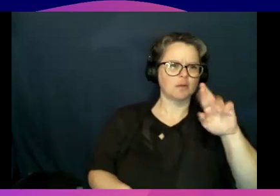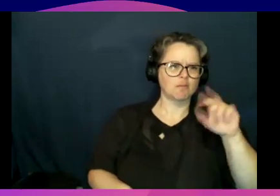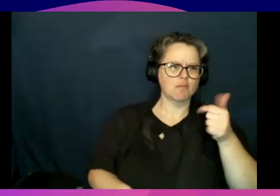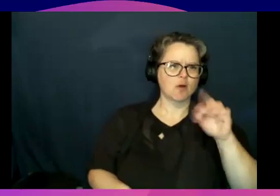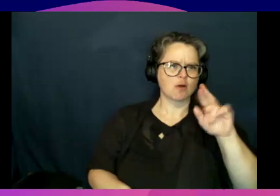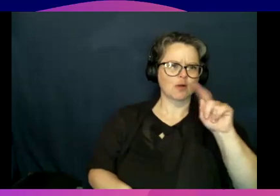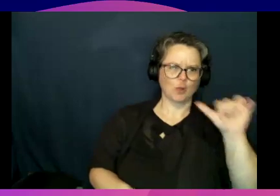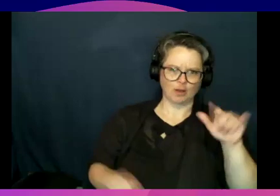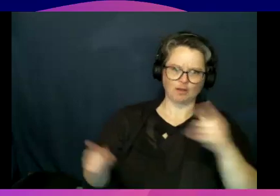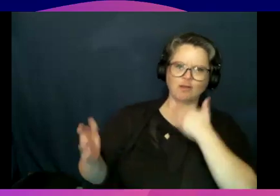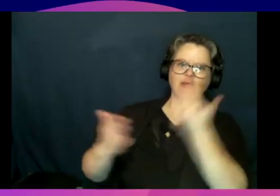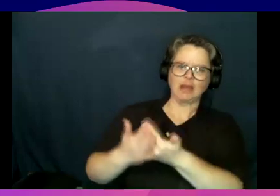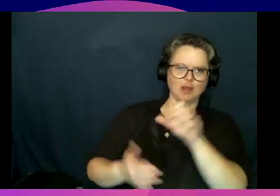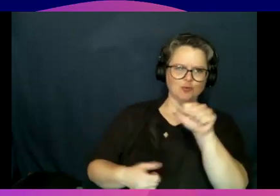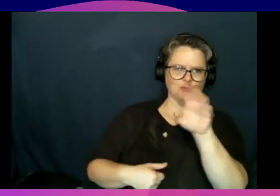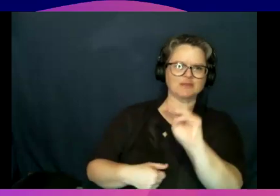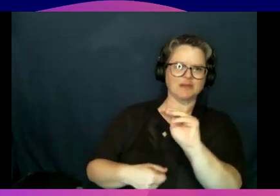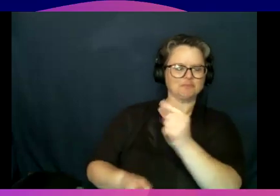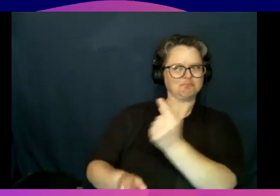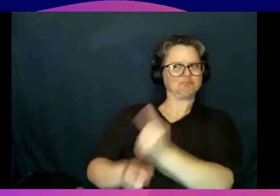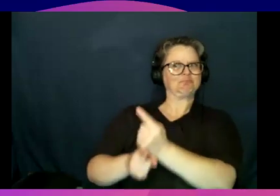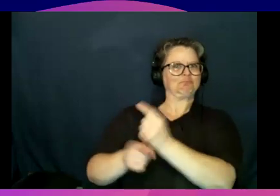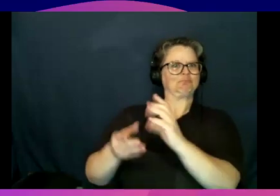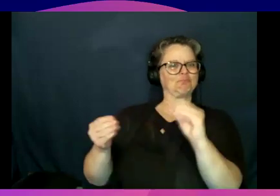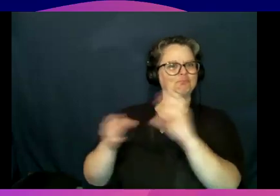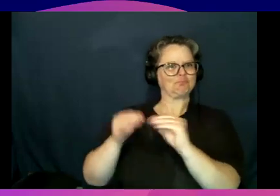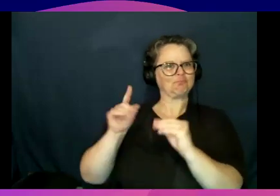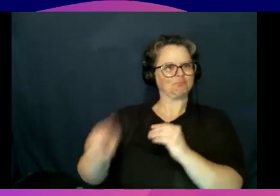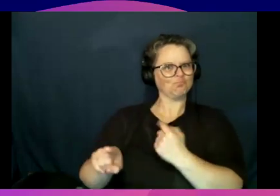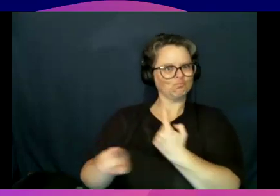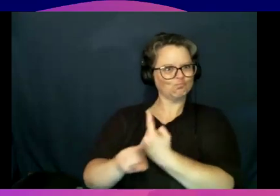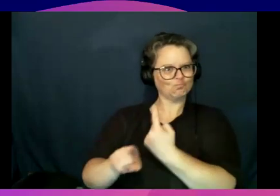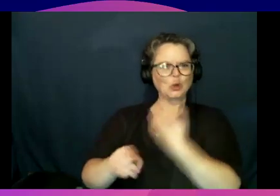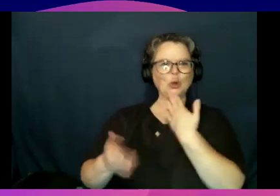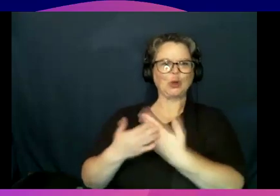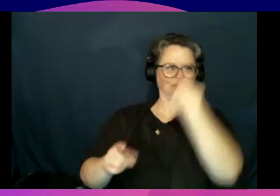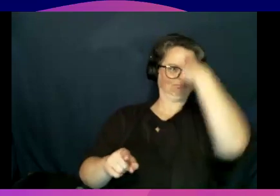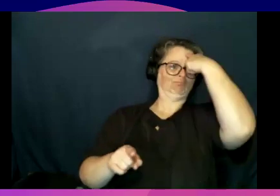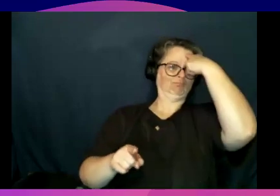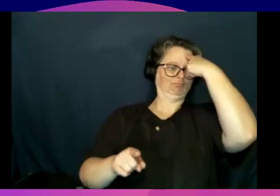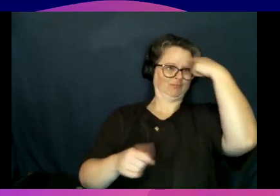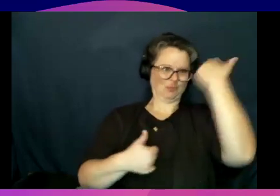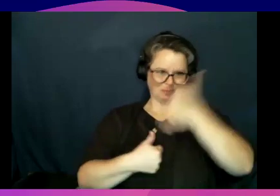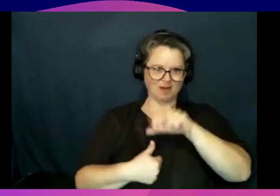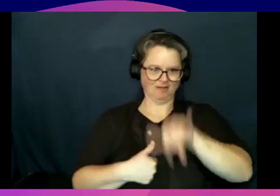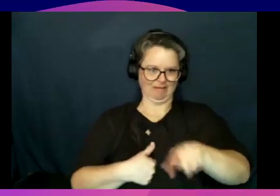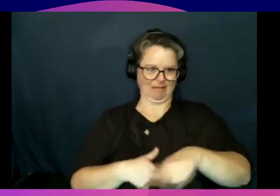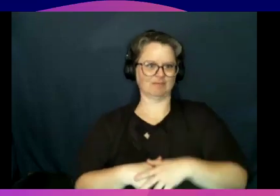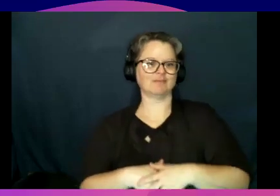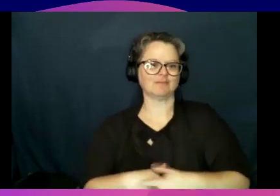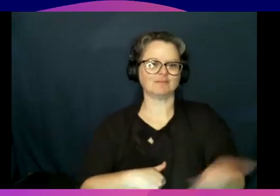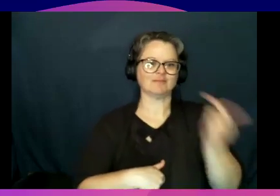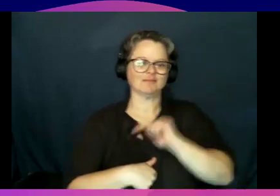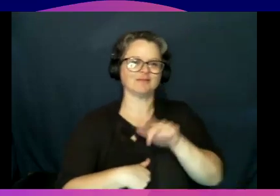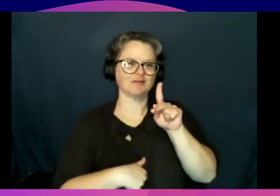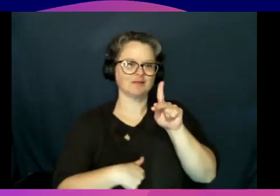question? Yeah, just to build on what Sam was sharing, in one of the there were 5 key themes